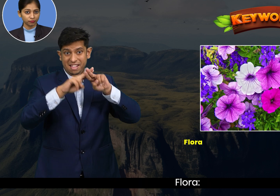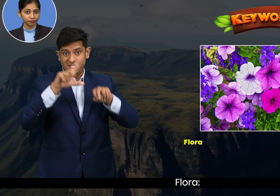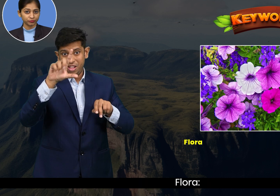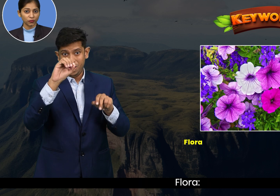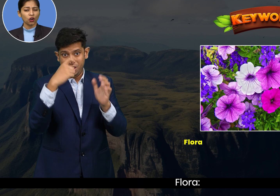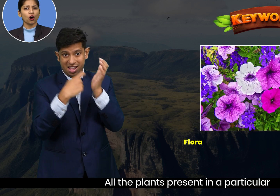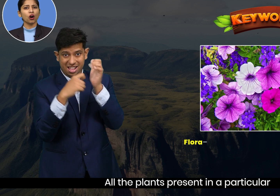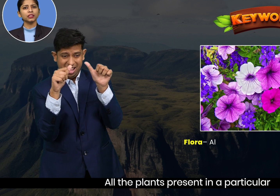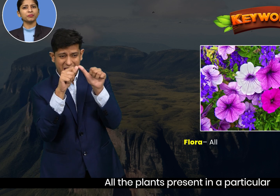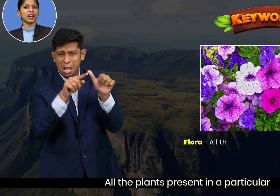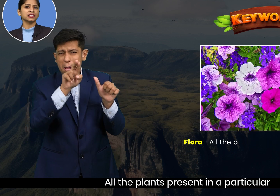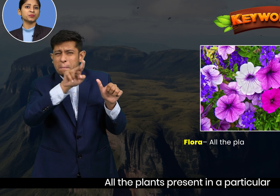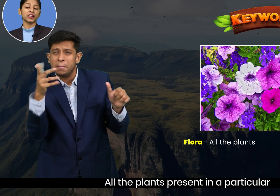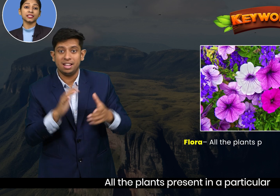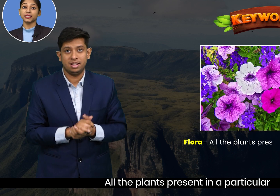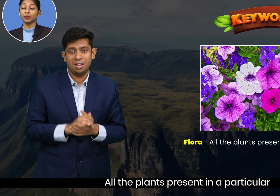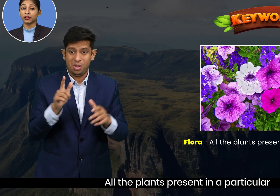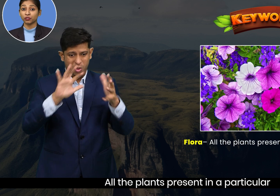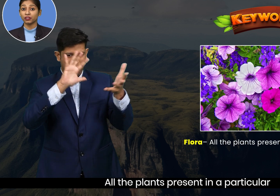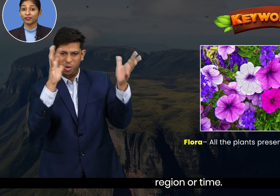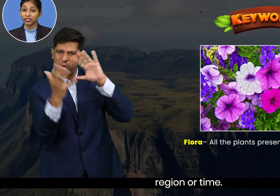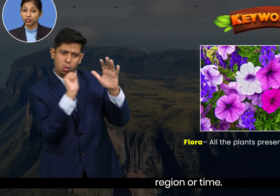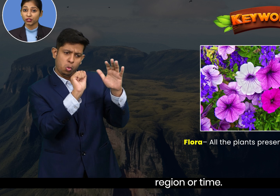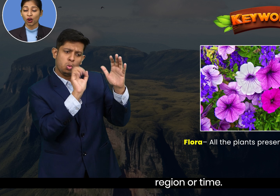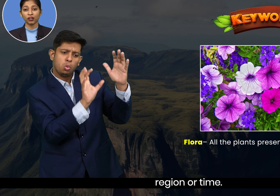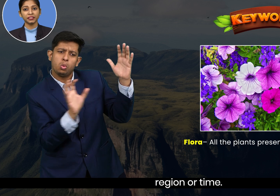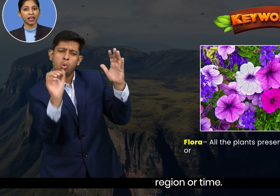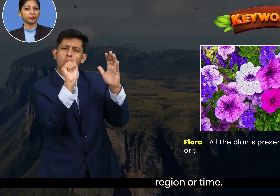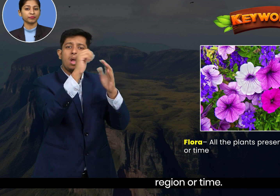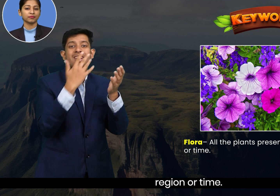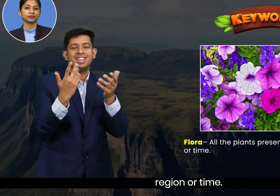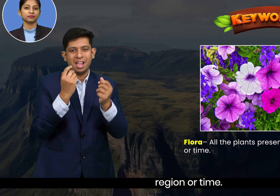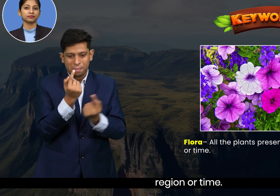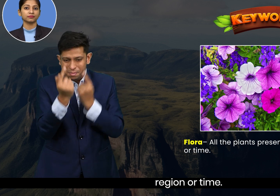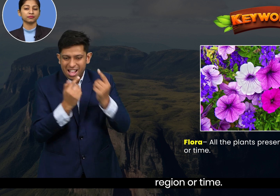Flora, all the plants present in a particular region or time.